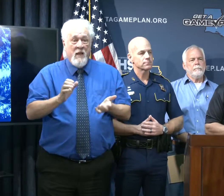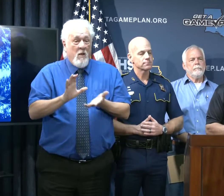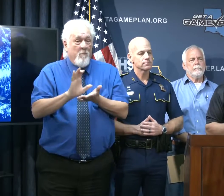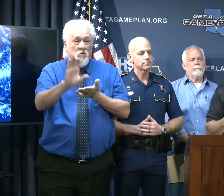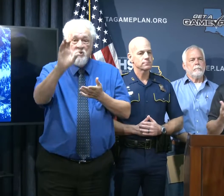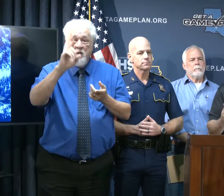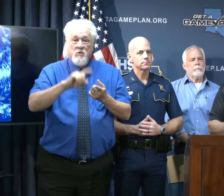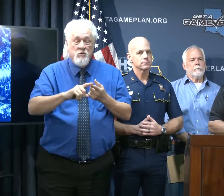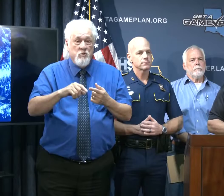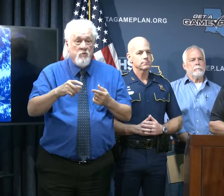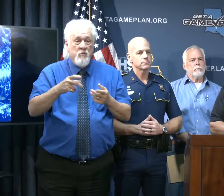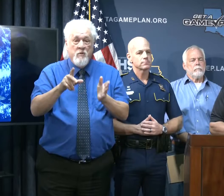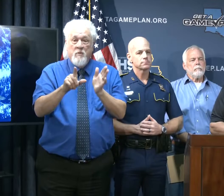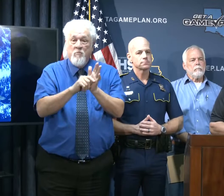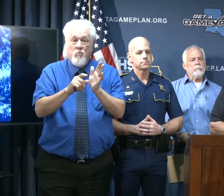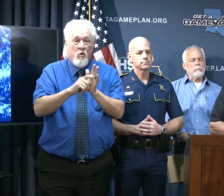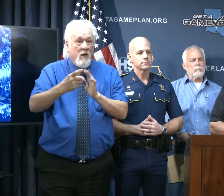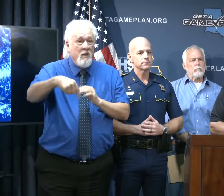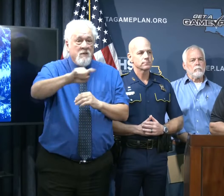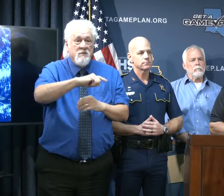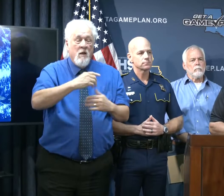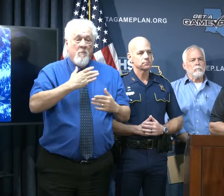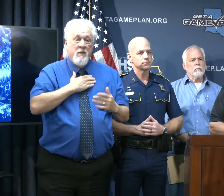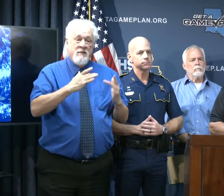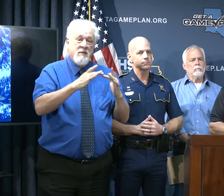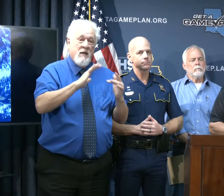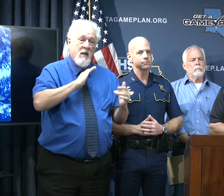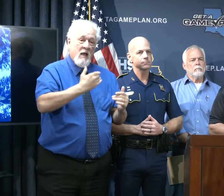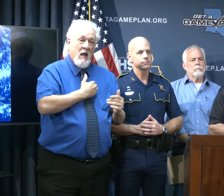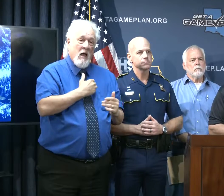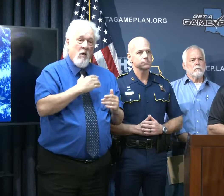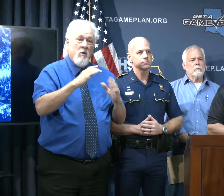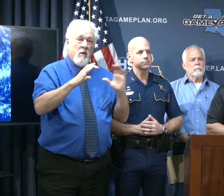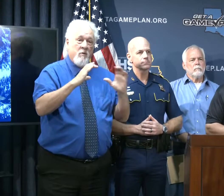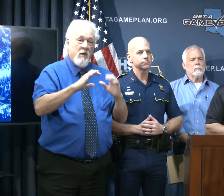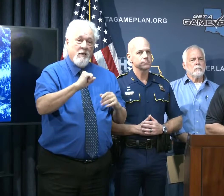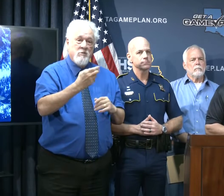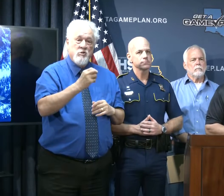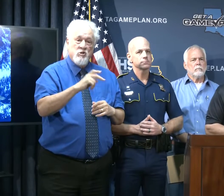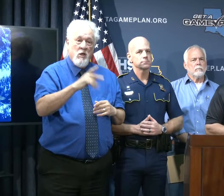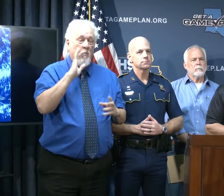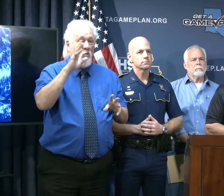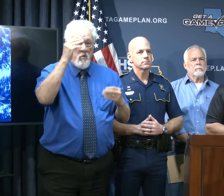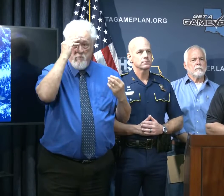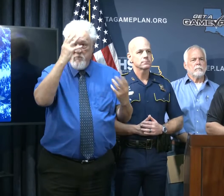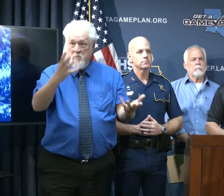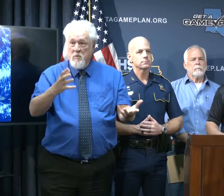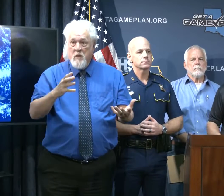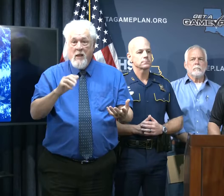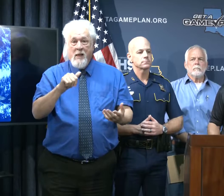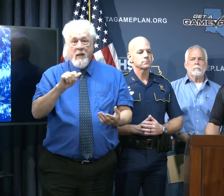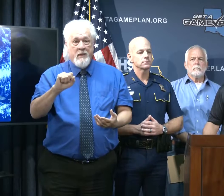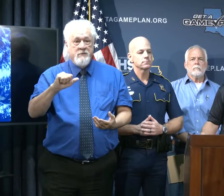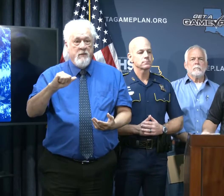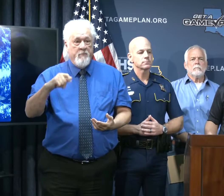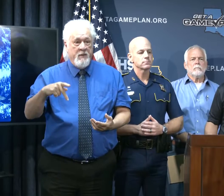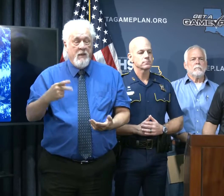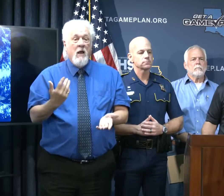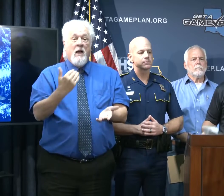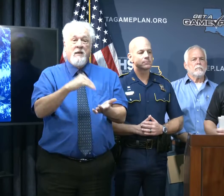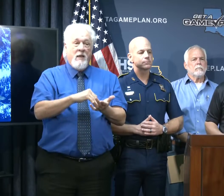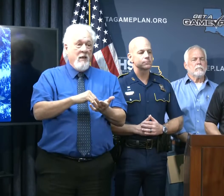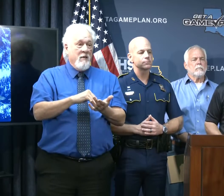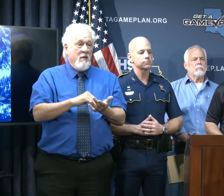to the press, please contact our comm shop, and we will get you that information as soon as we can.